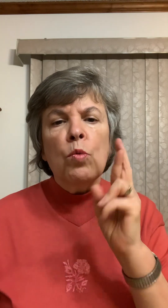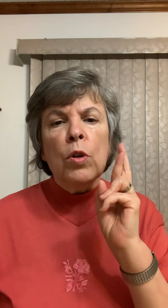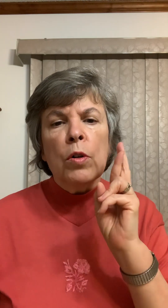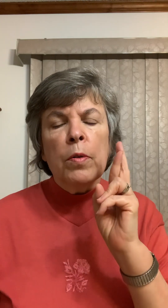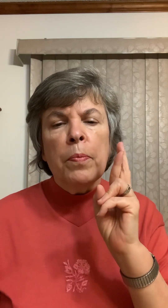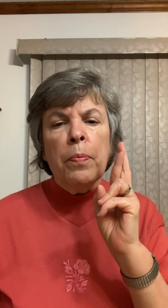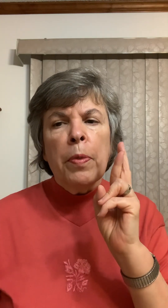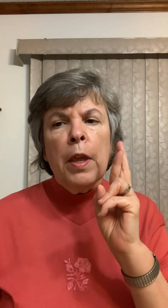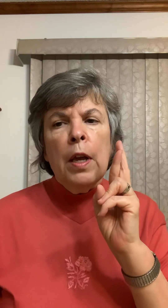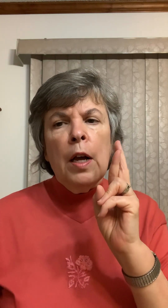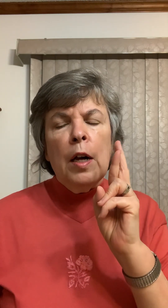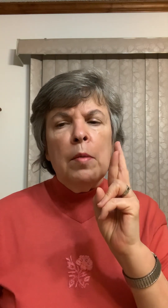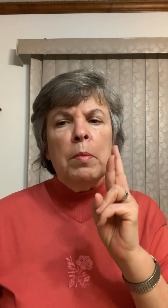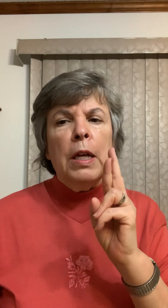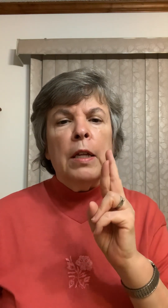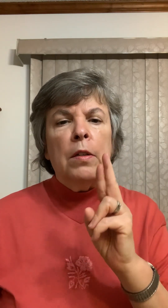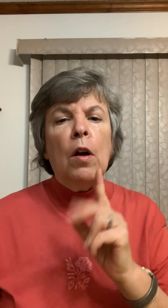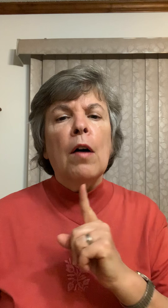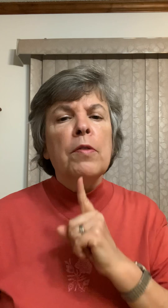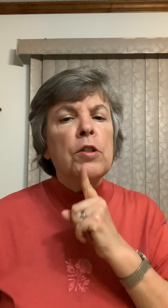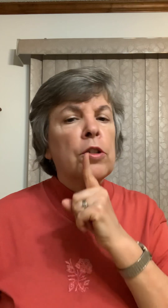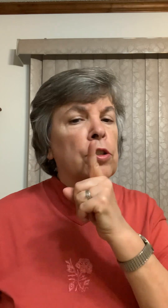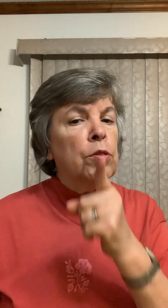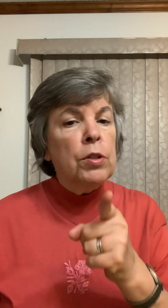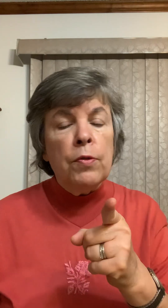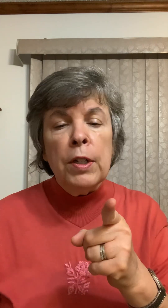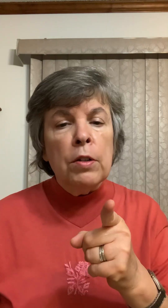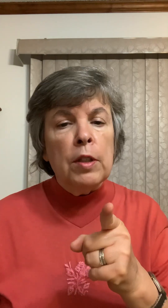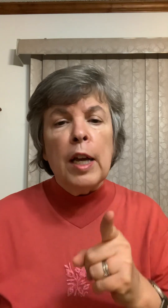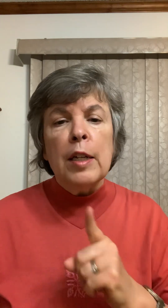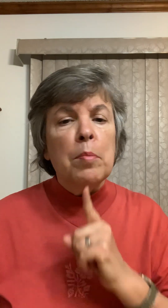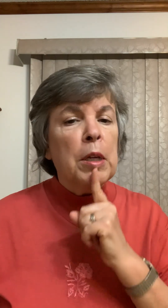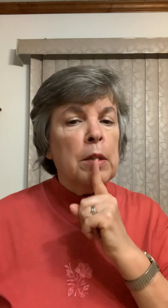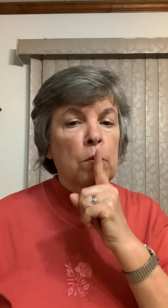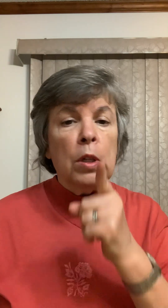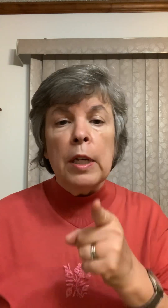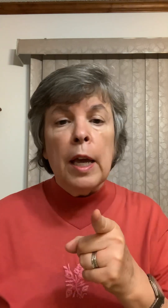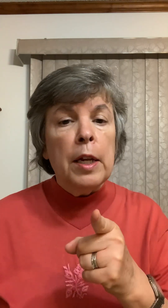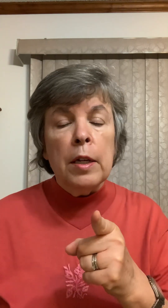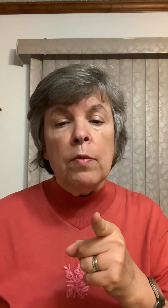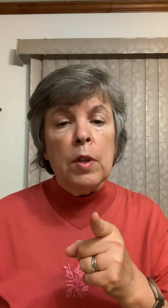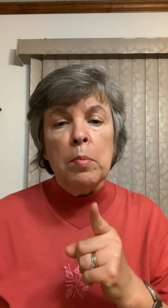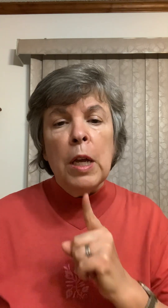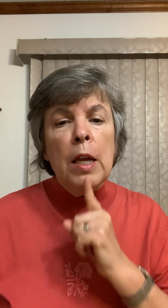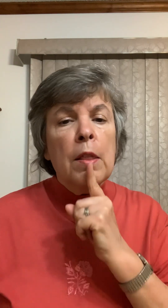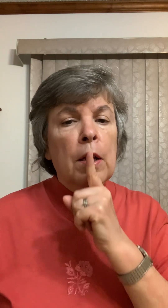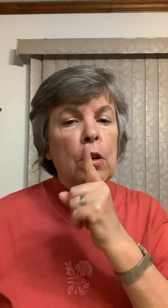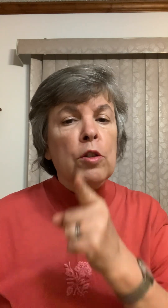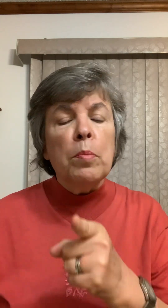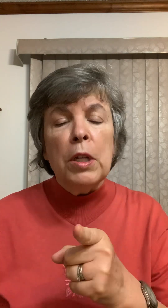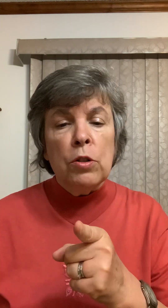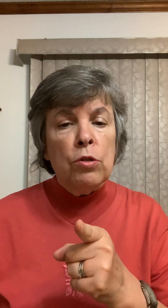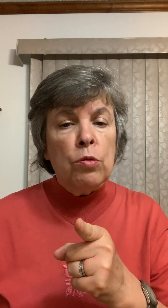were. And often you just use the finger, and that can mean really any of them. That also means